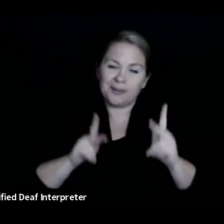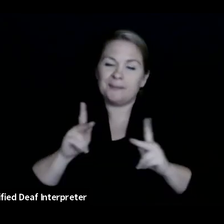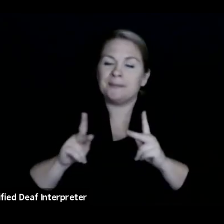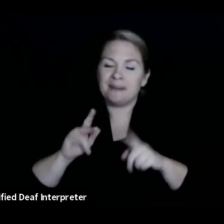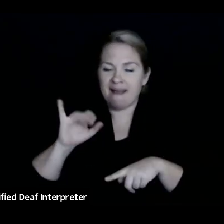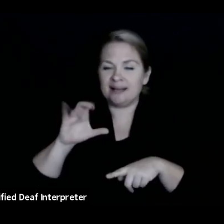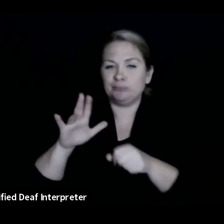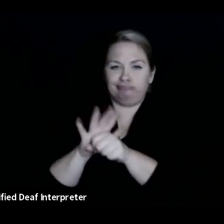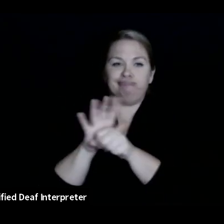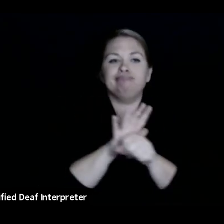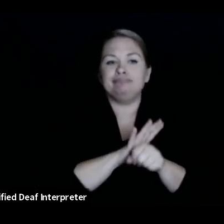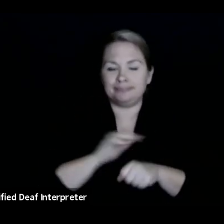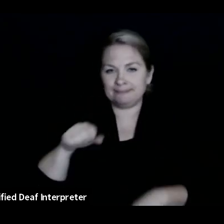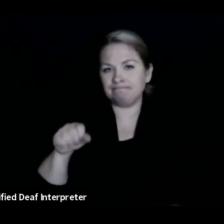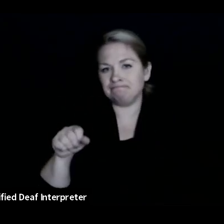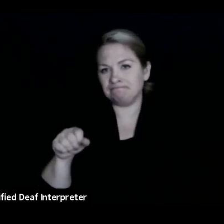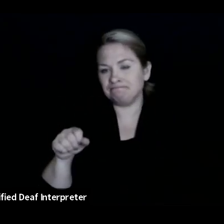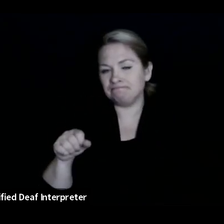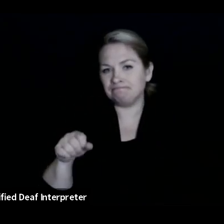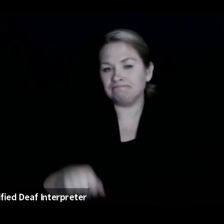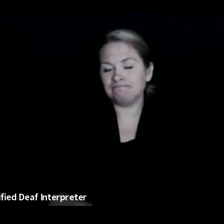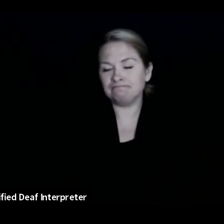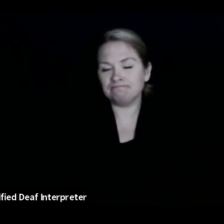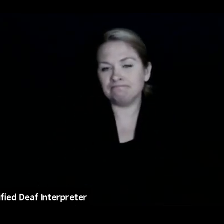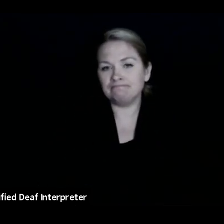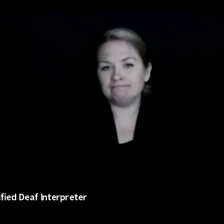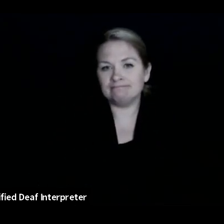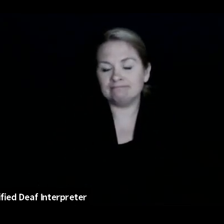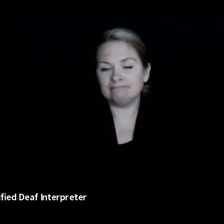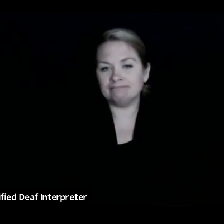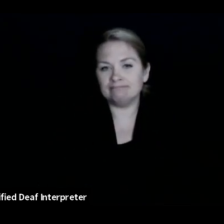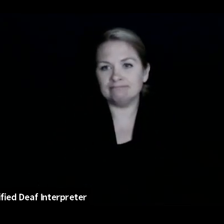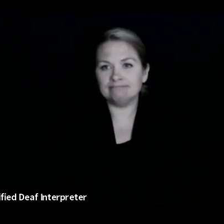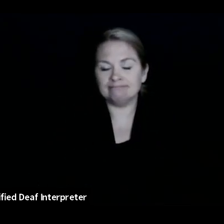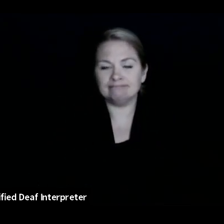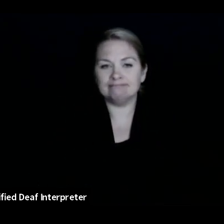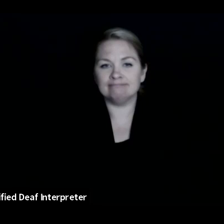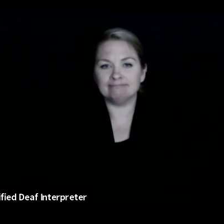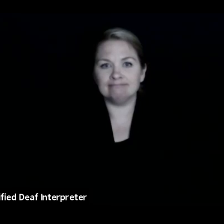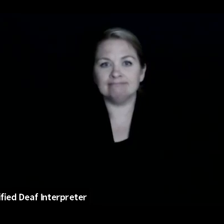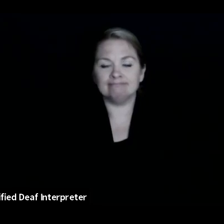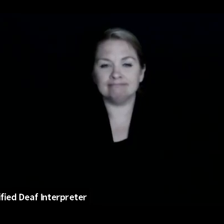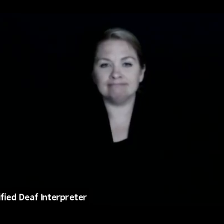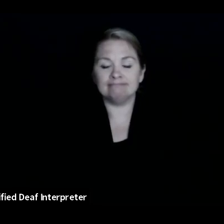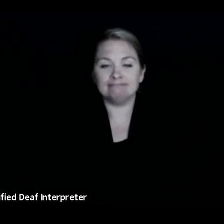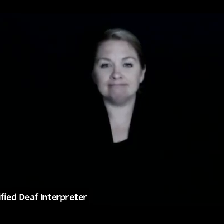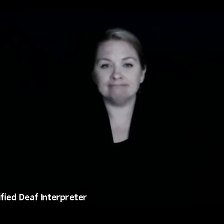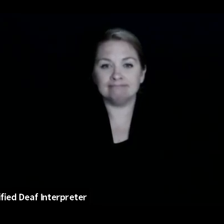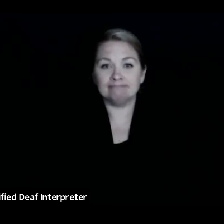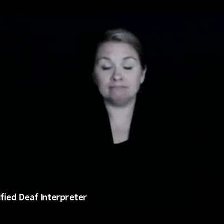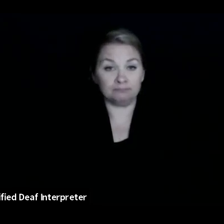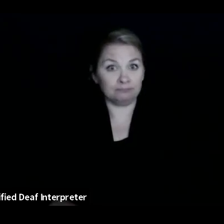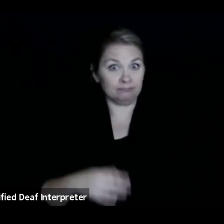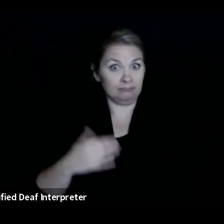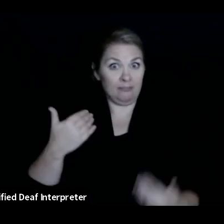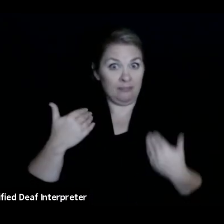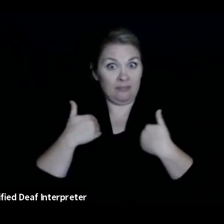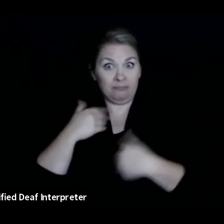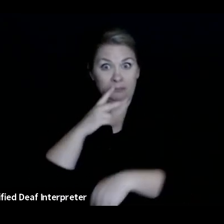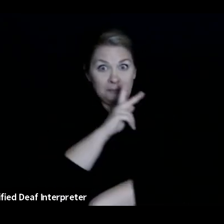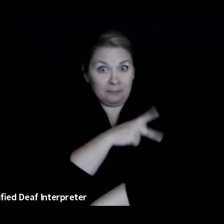or not we're getting, patients from other states. Certainly, some of the high-level care that's